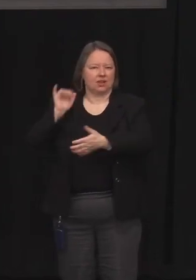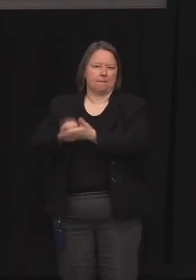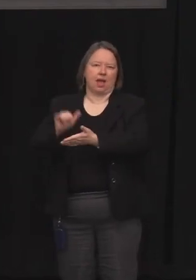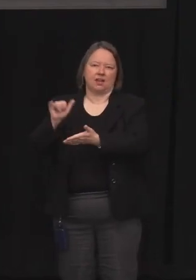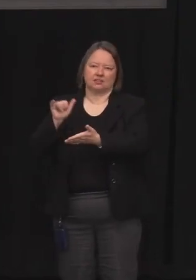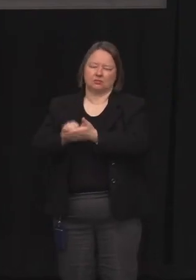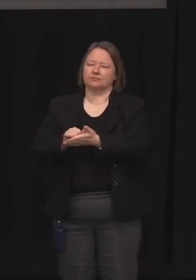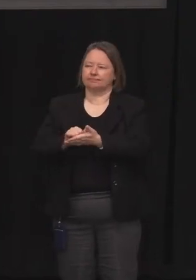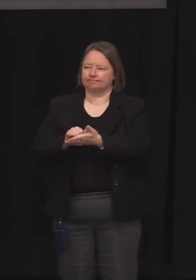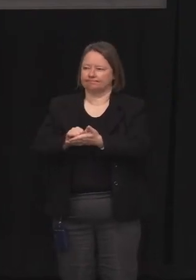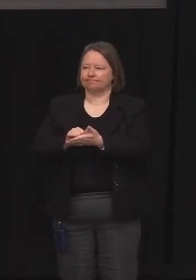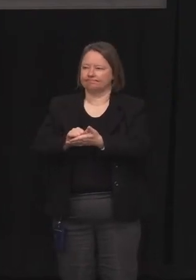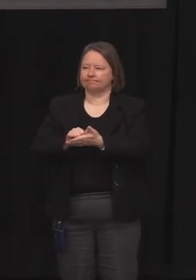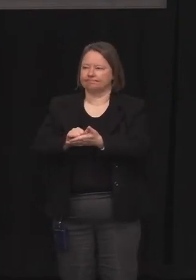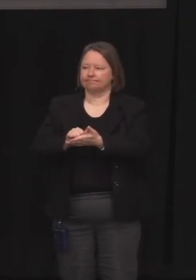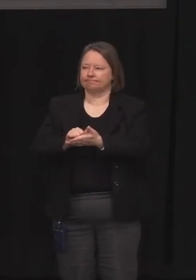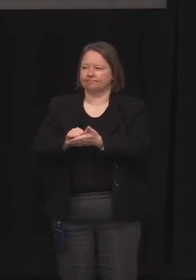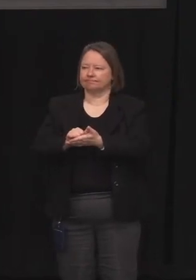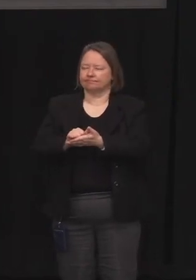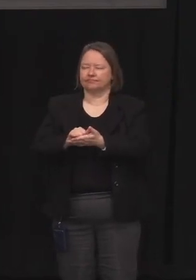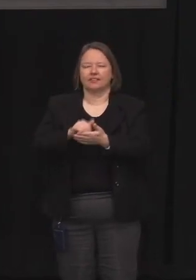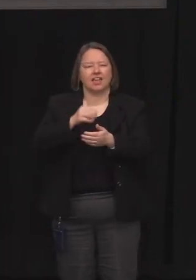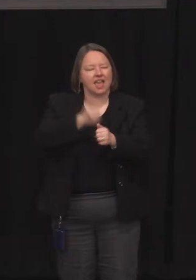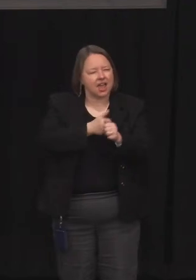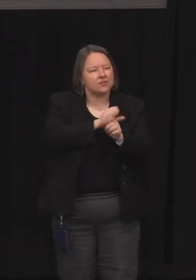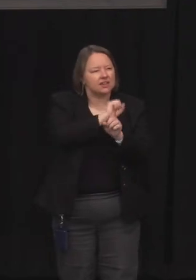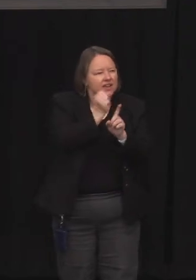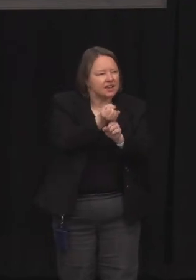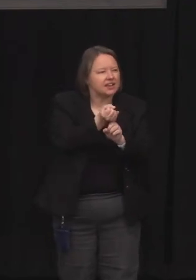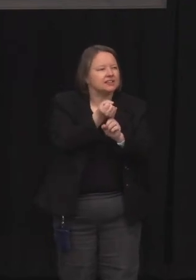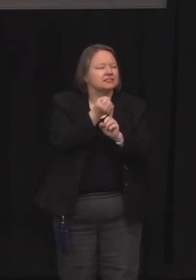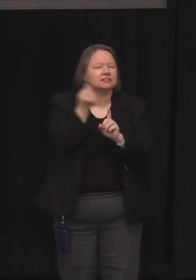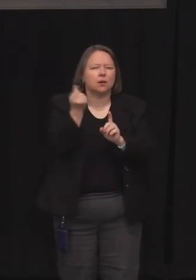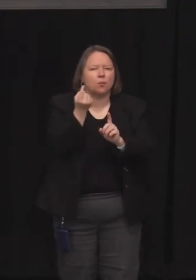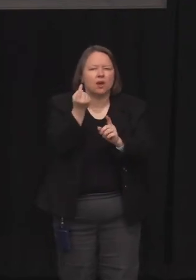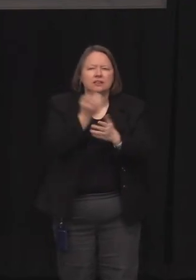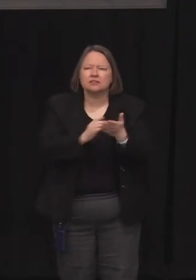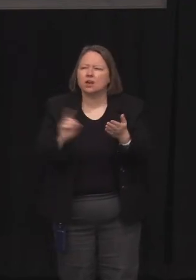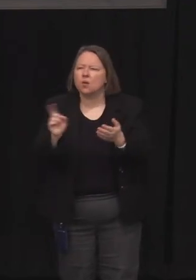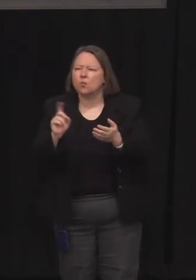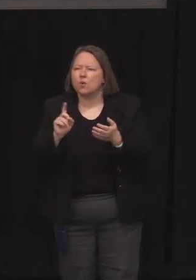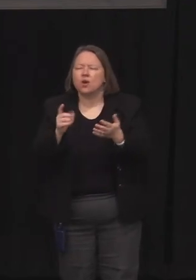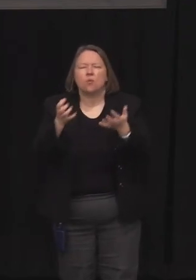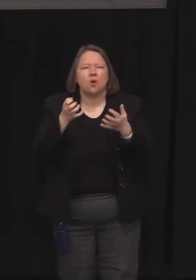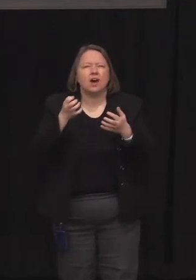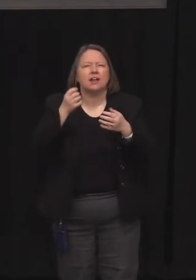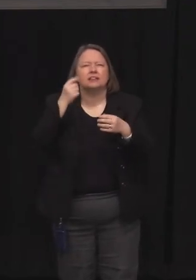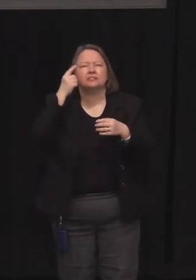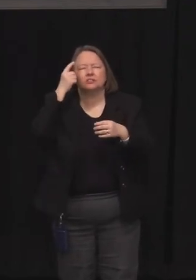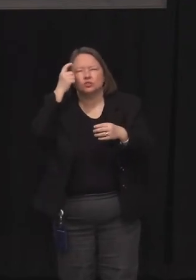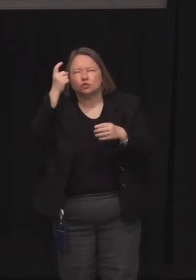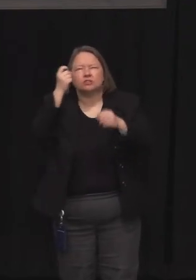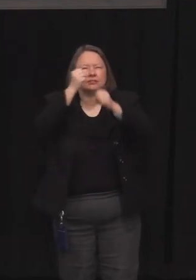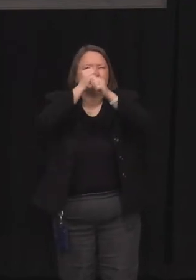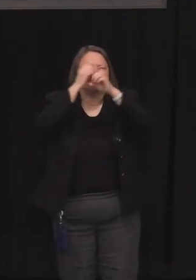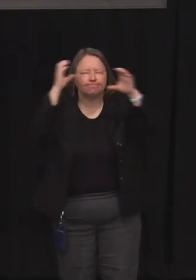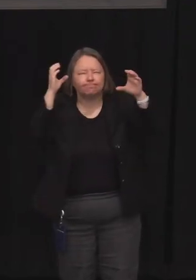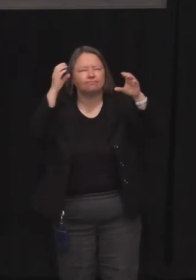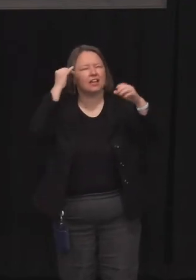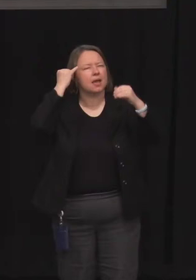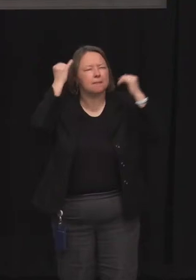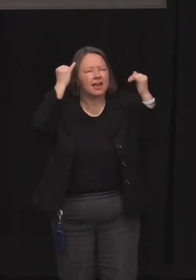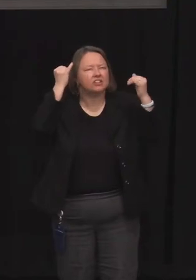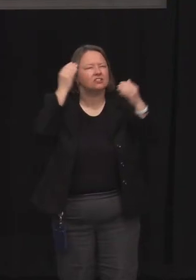impossible. In every case, someone, somewhere, dared to dream, dared to imagine something